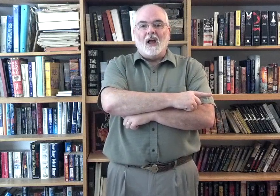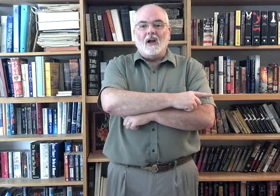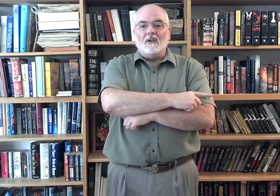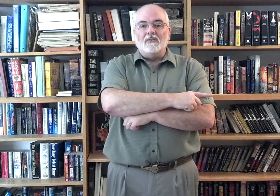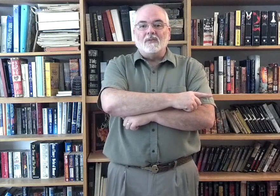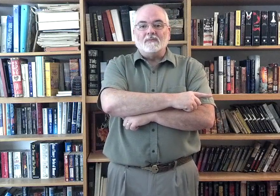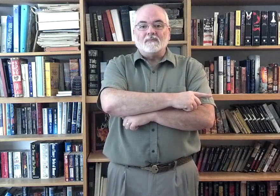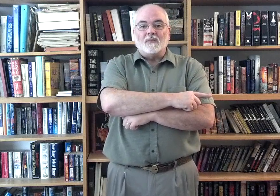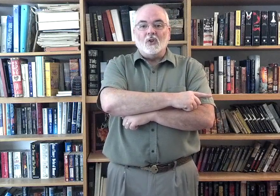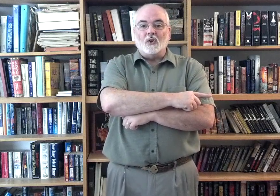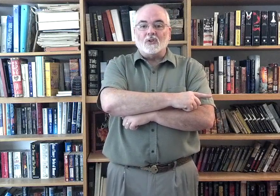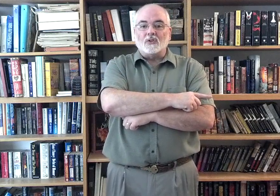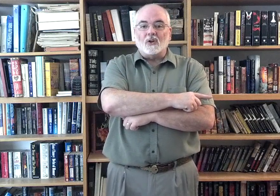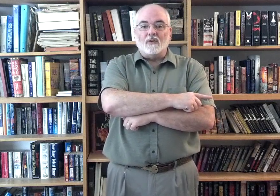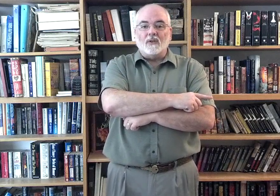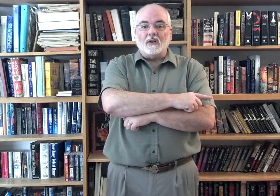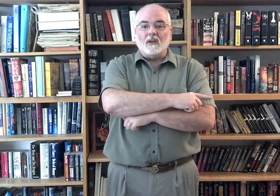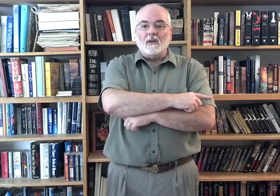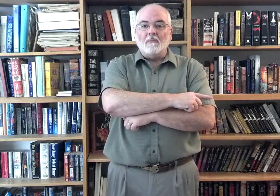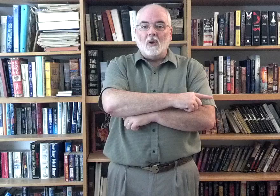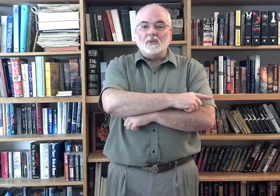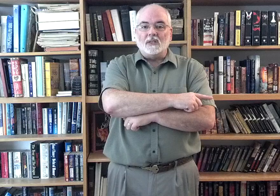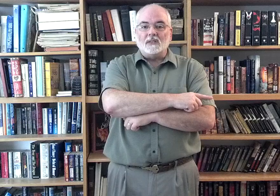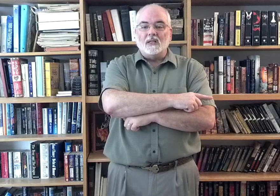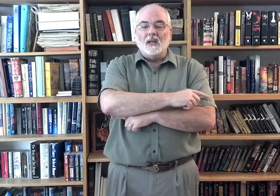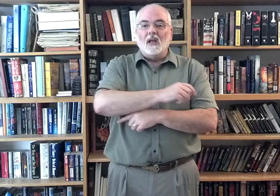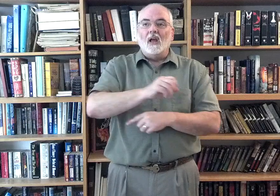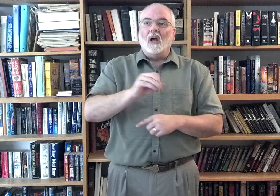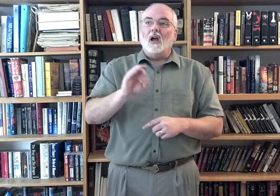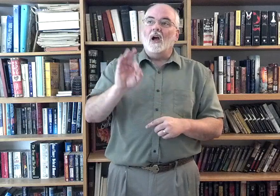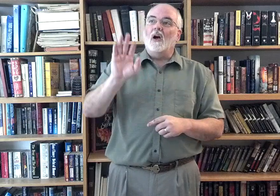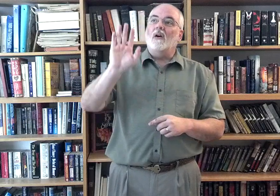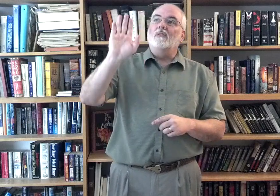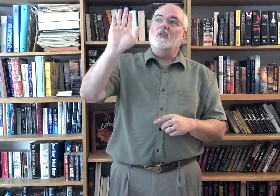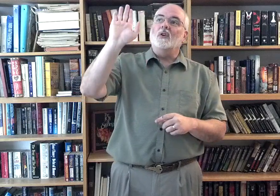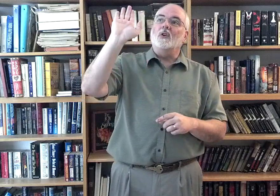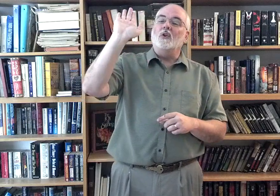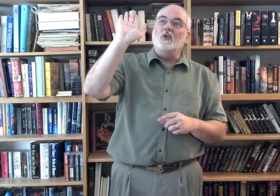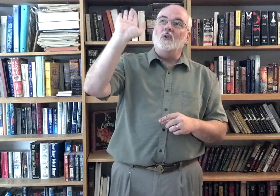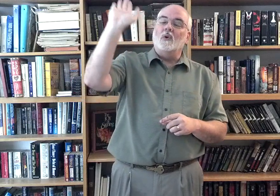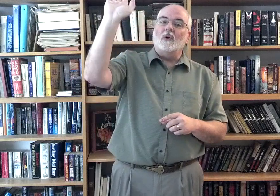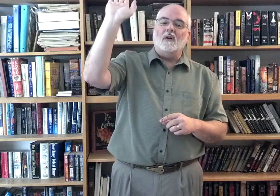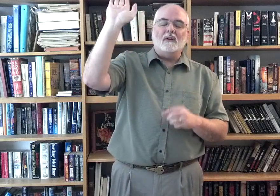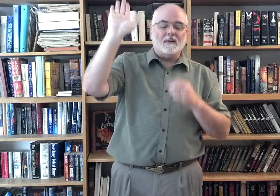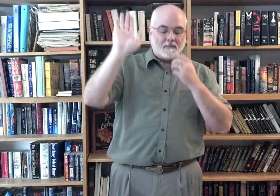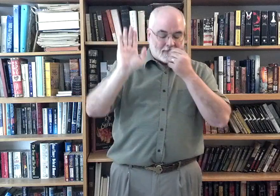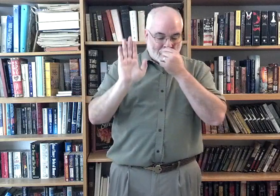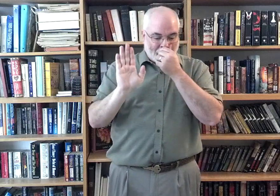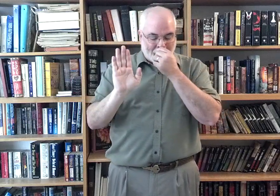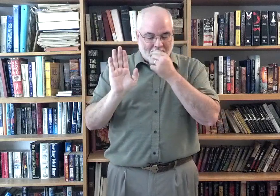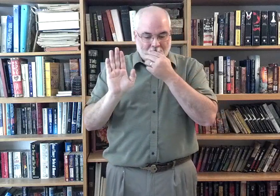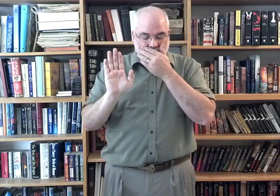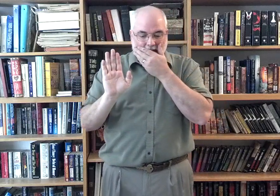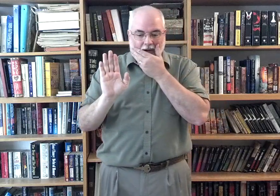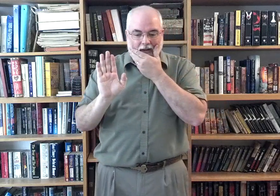of your servant Moses. Of your, now in sign